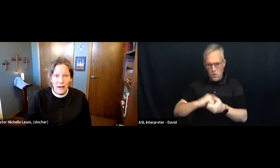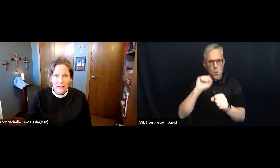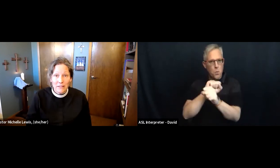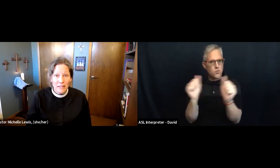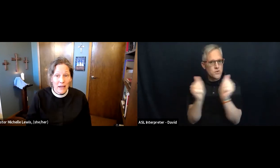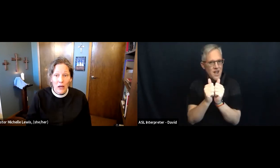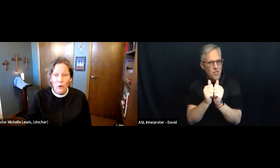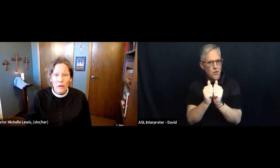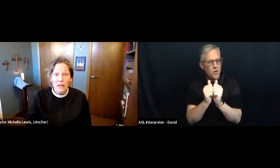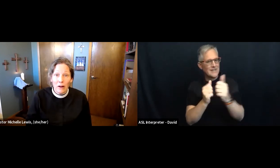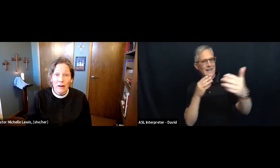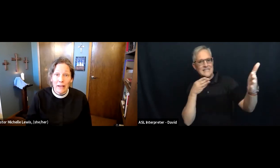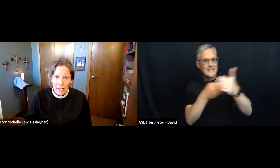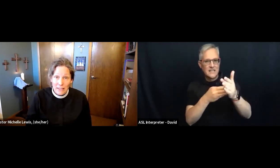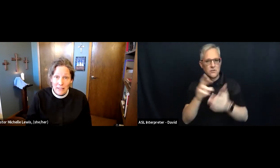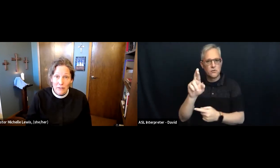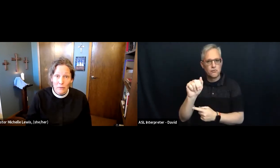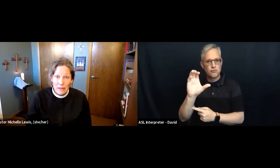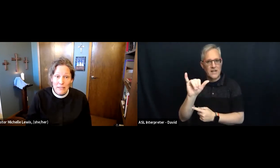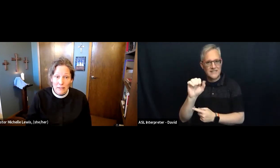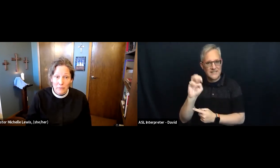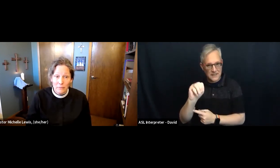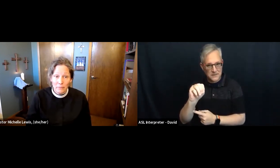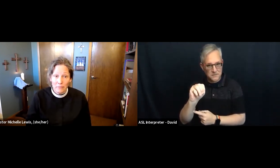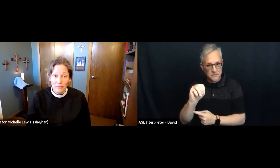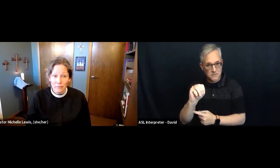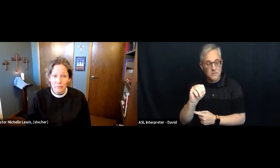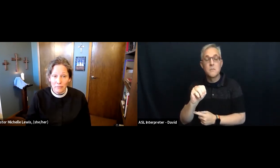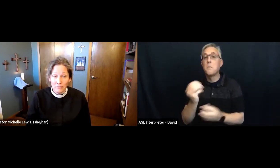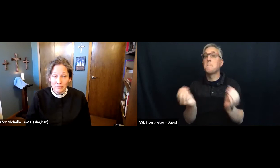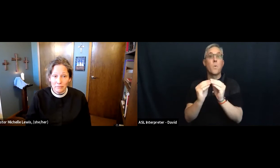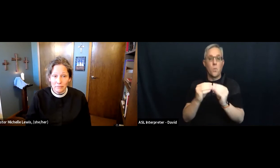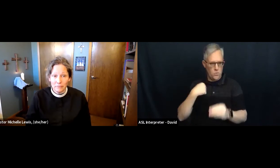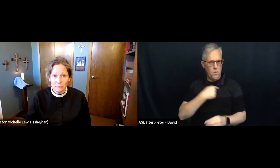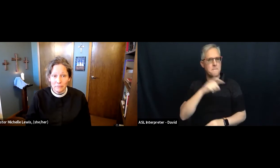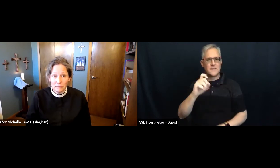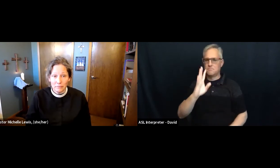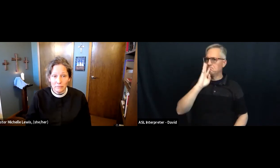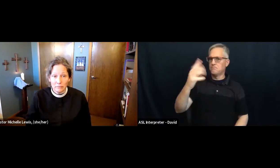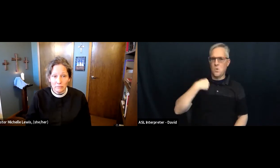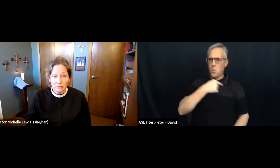And in fact, to say we are against racism.